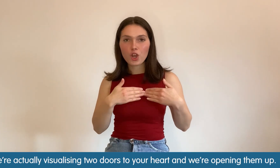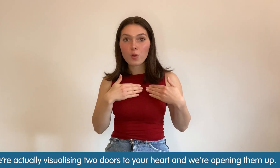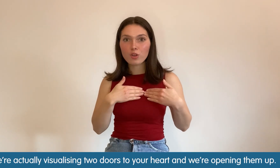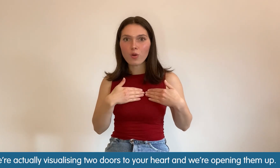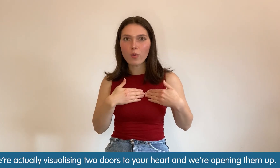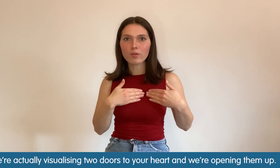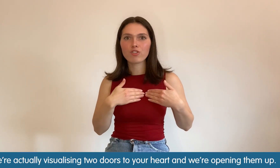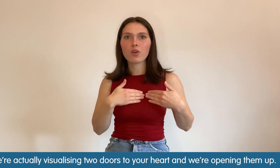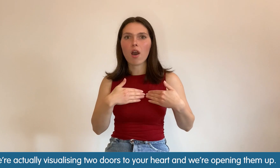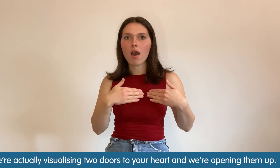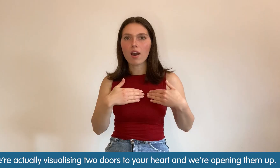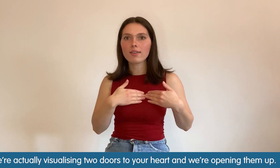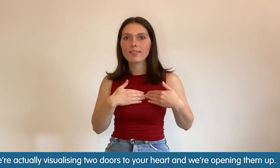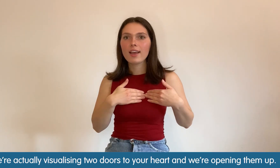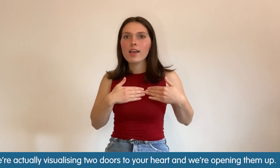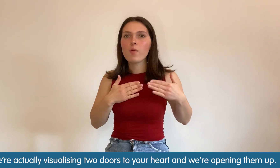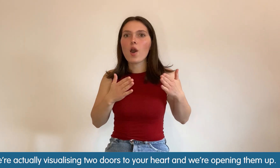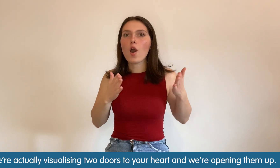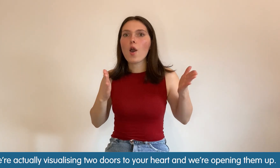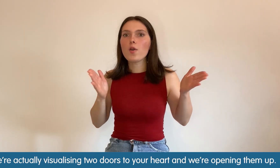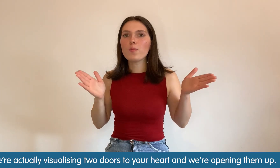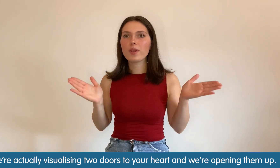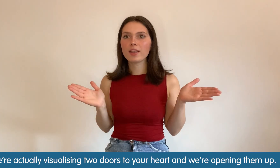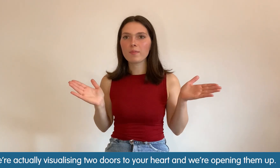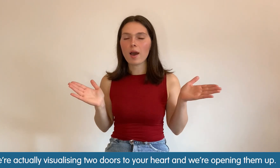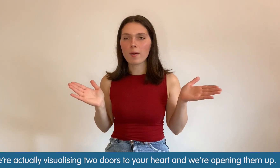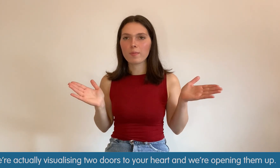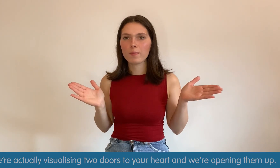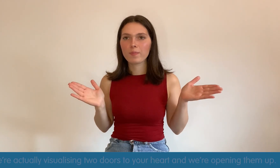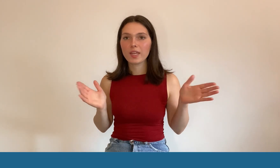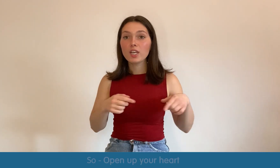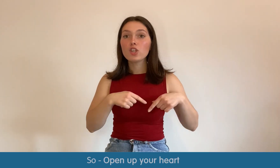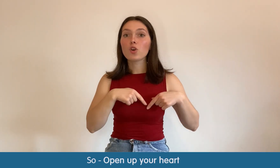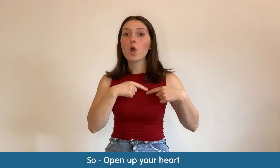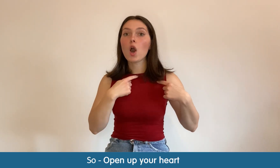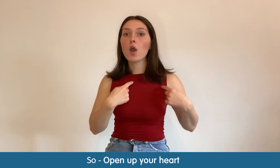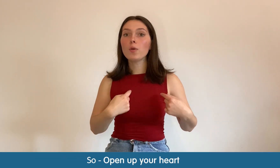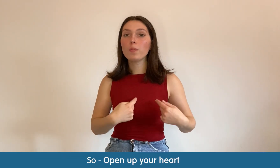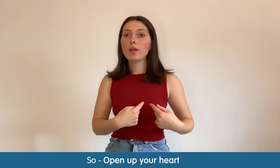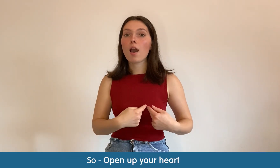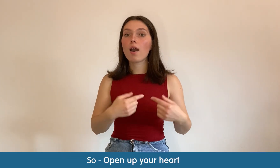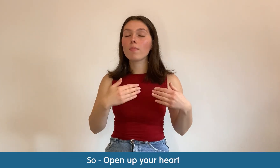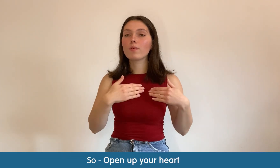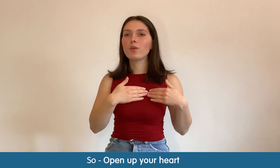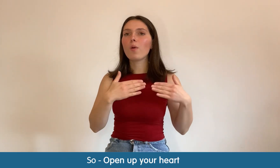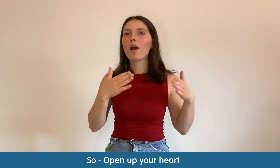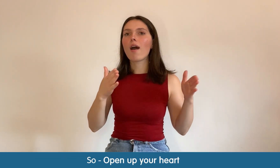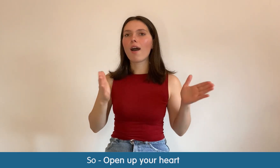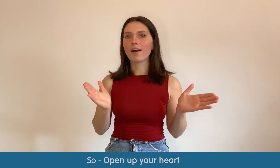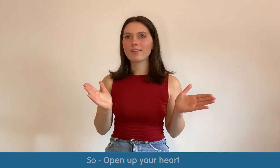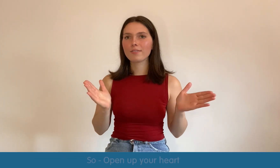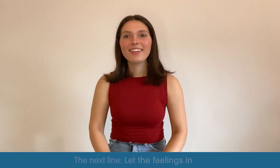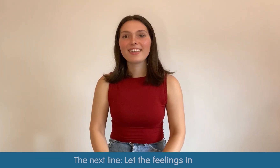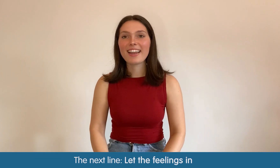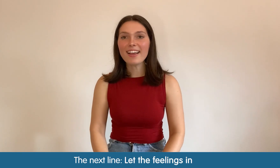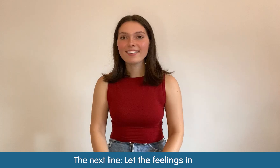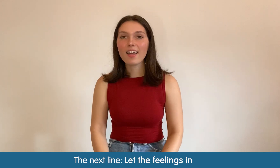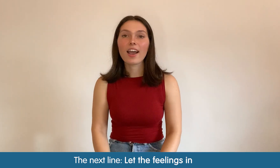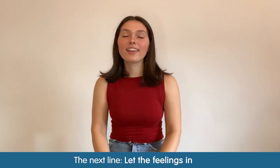2 doors to your heart and we're opening them up. So open up your heart. The next line,